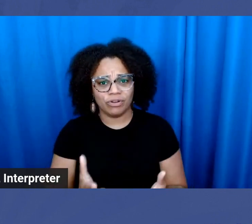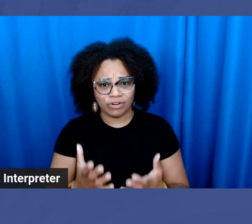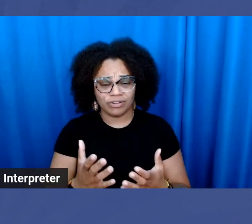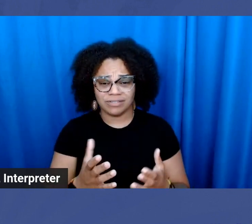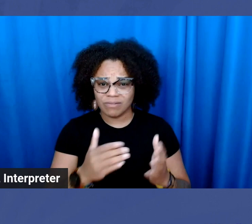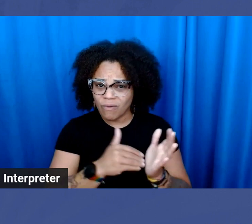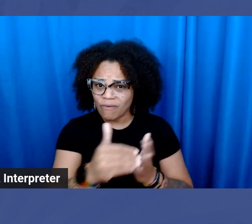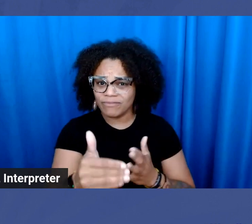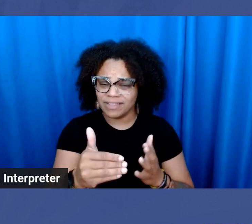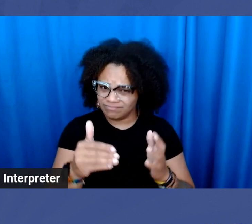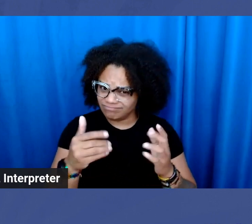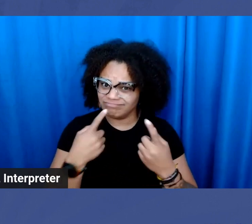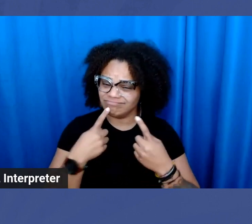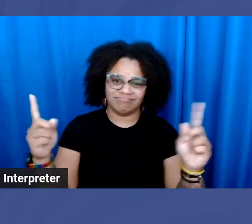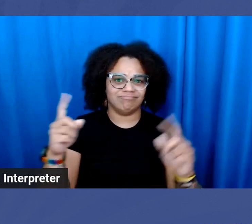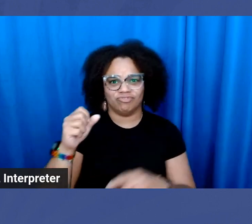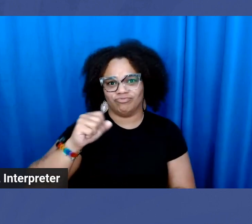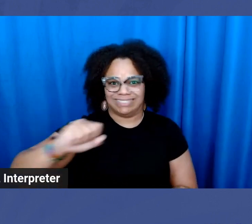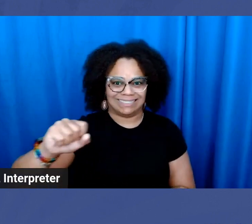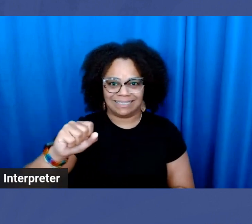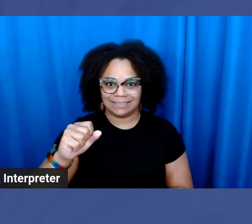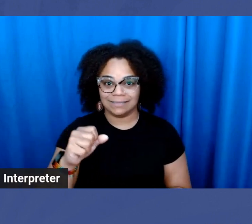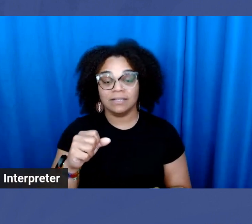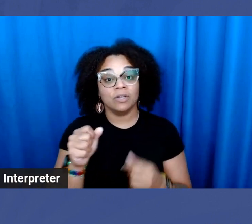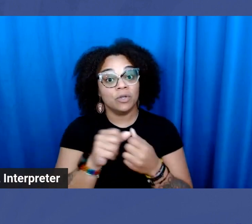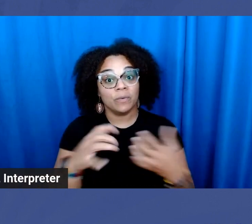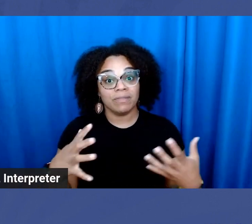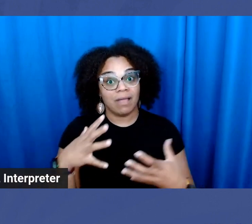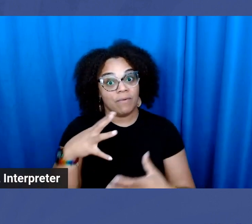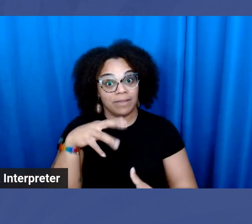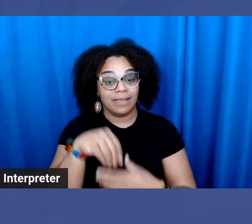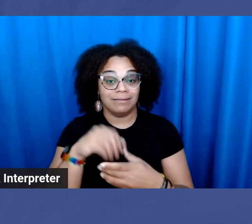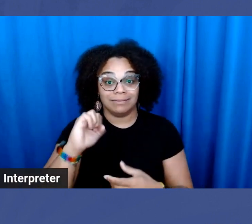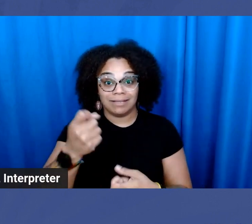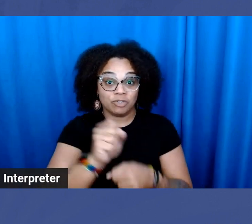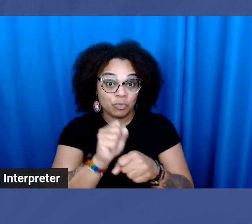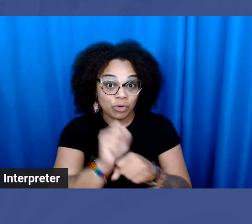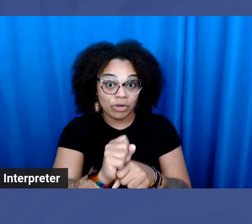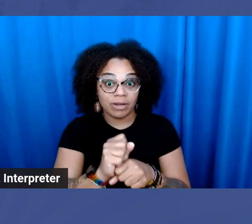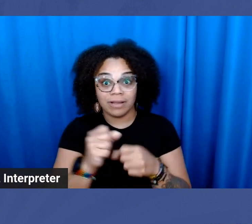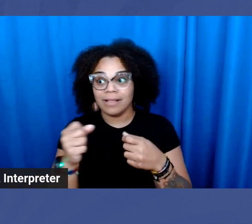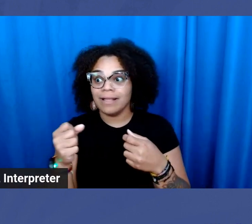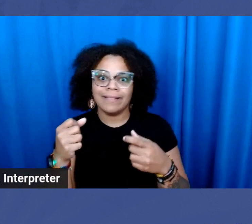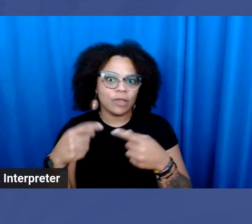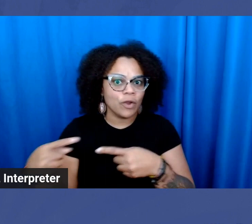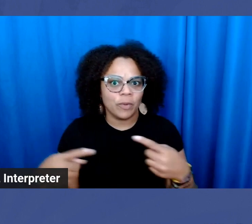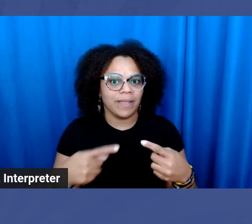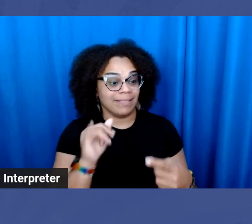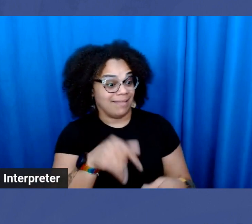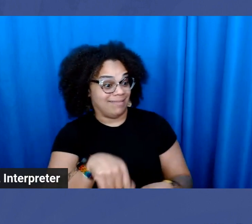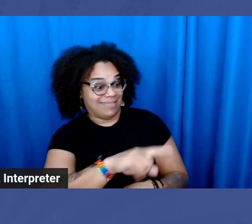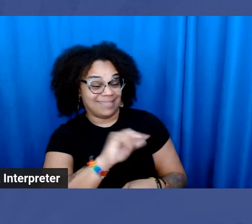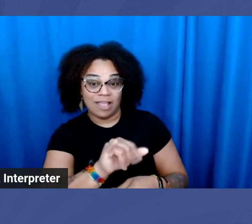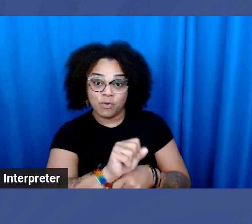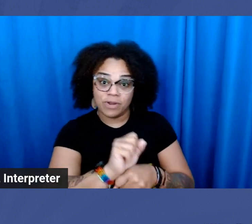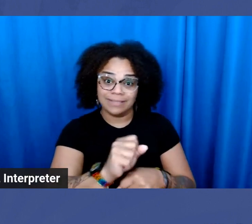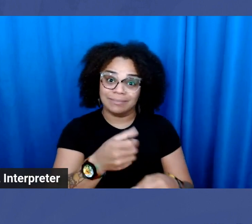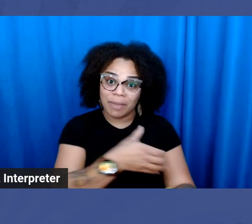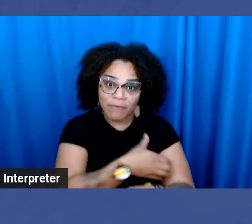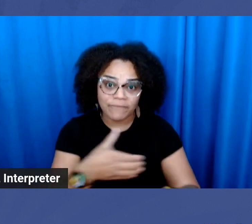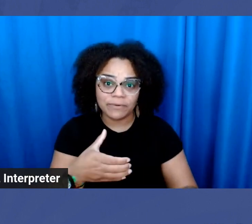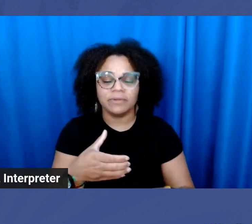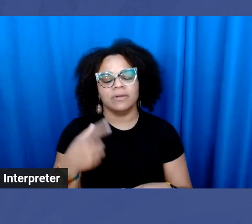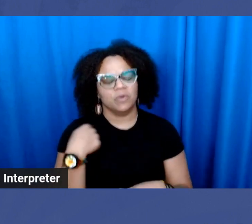resistance. Without arguing that engaging in sex work is empowering or denying power hierarchies that may be at play, we